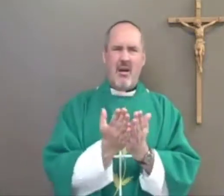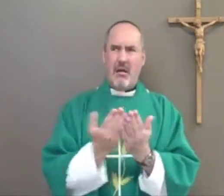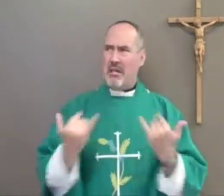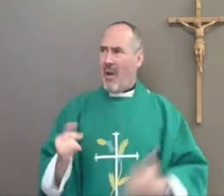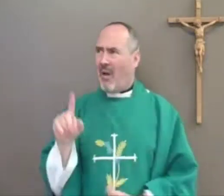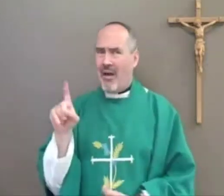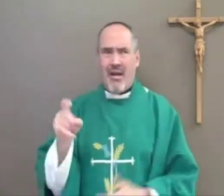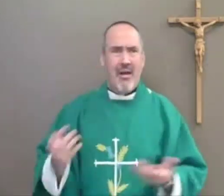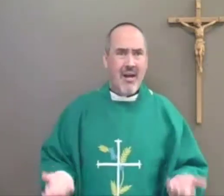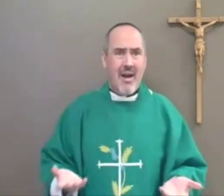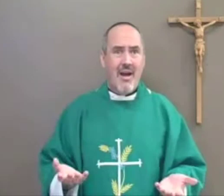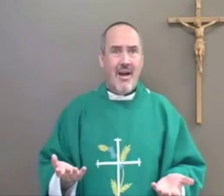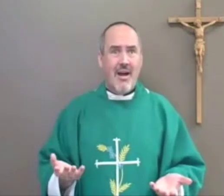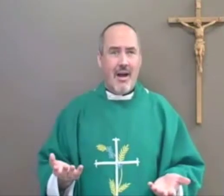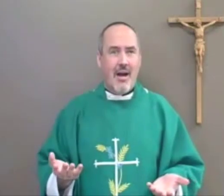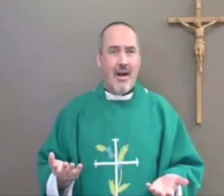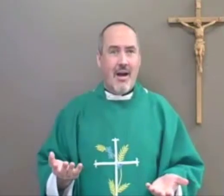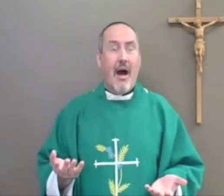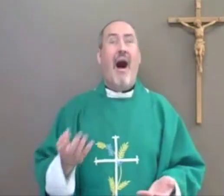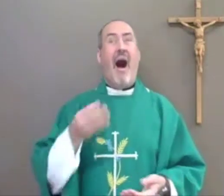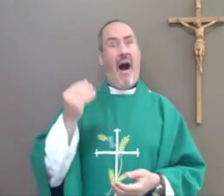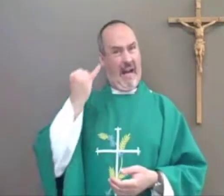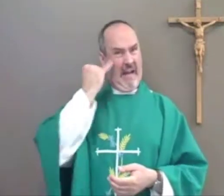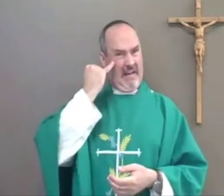people in the Bible so many years ago.